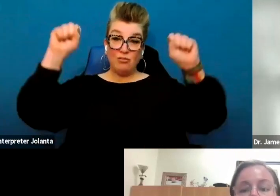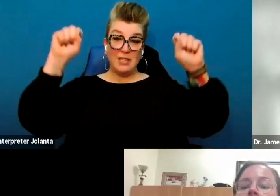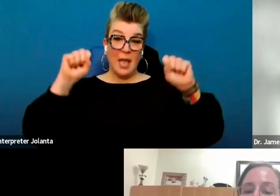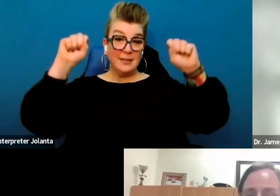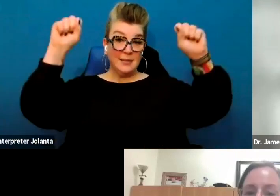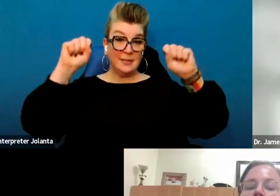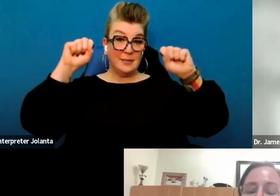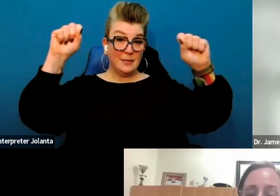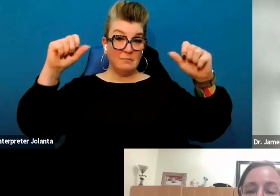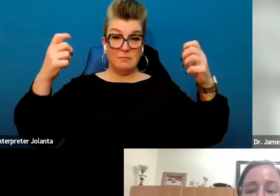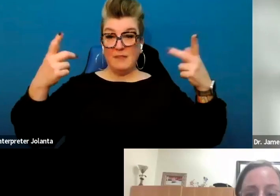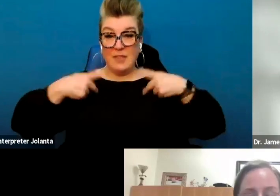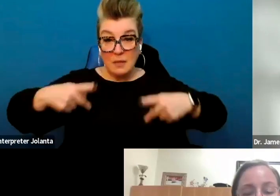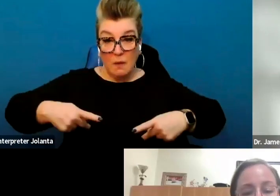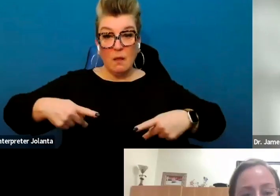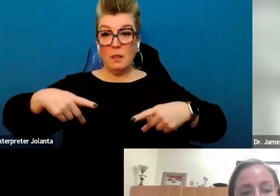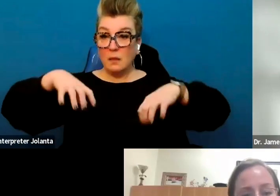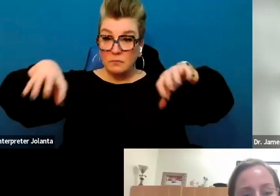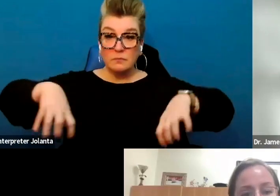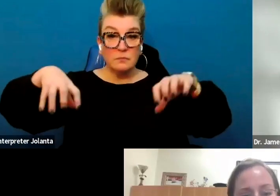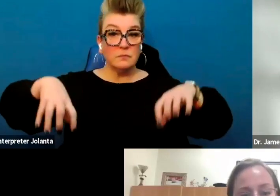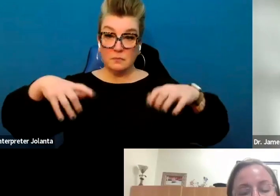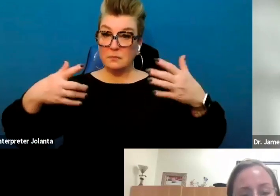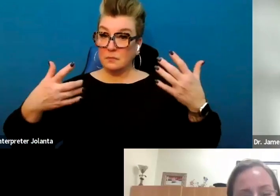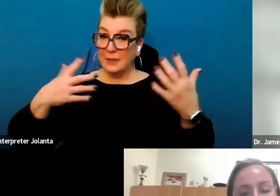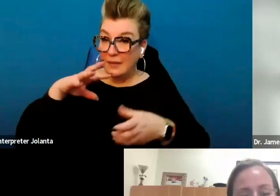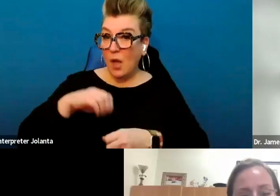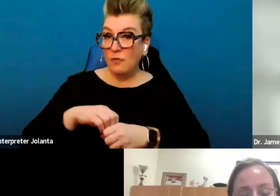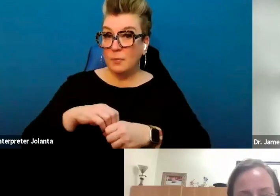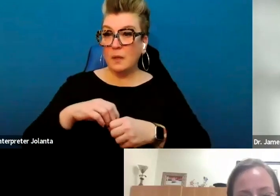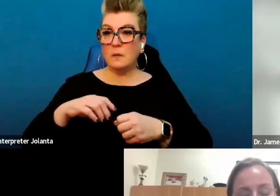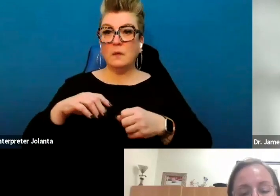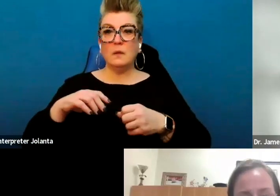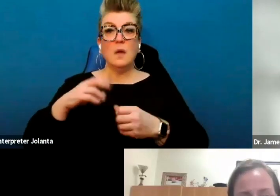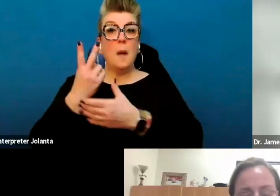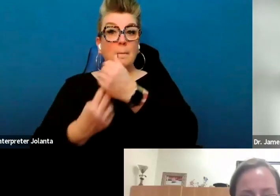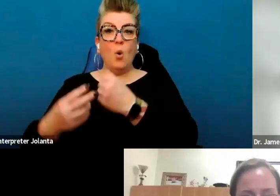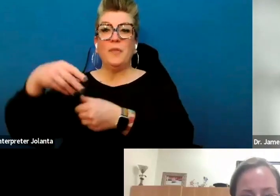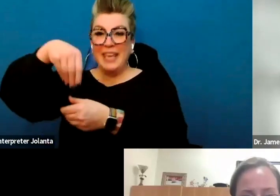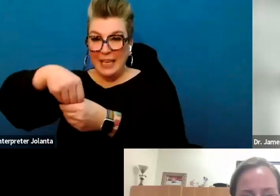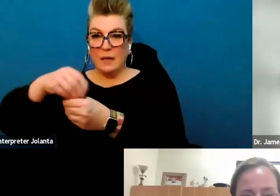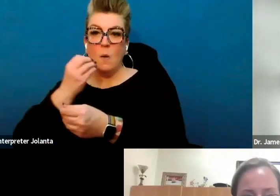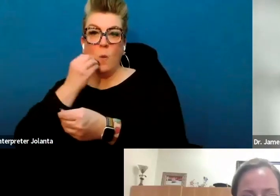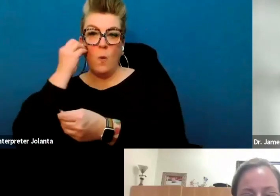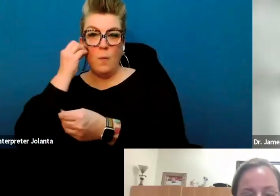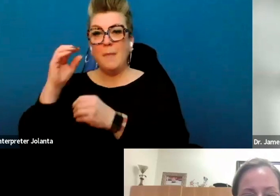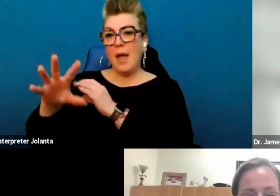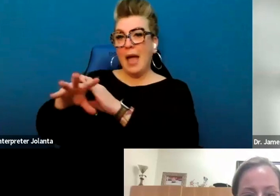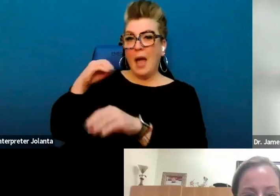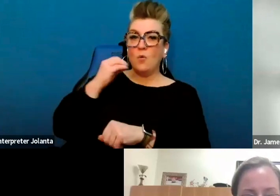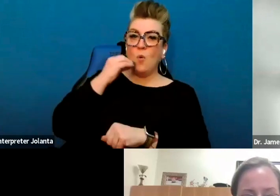exercise or involvement in like physical activity in and out of the home. So we have like an